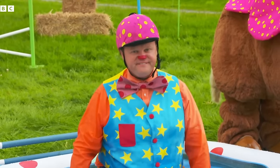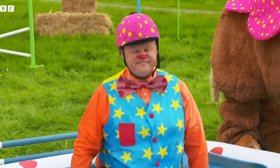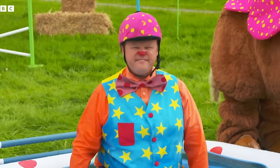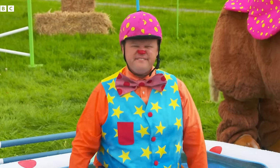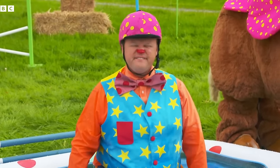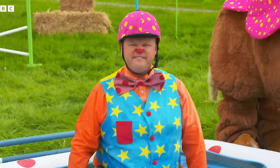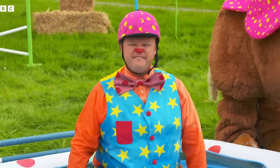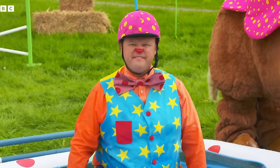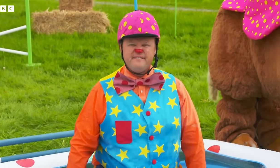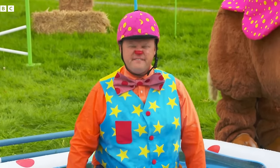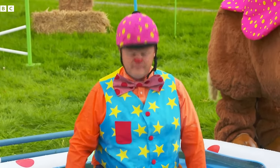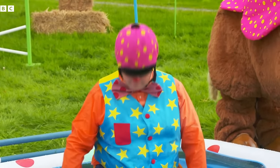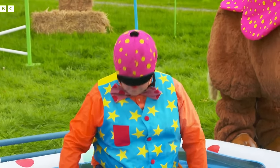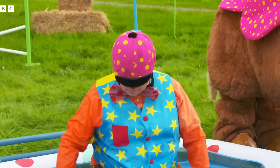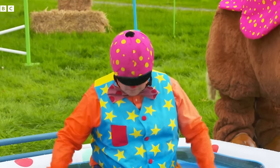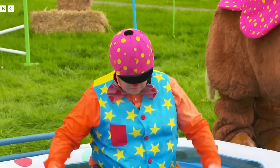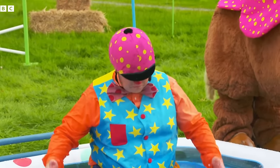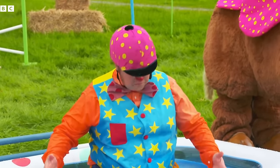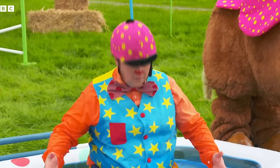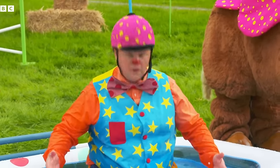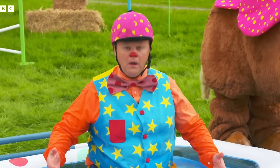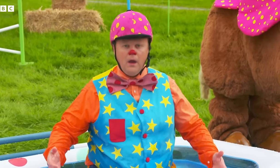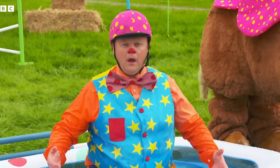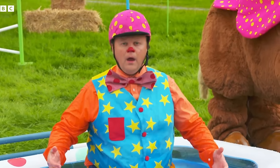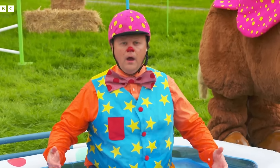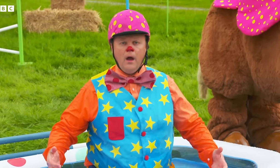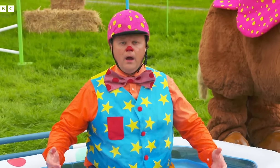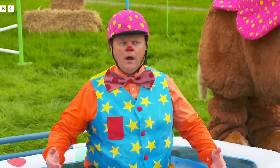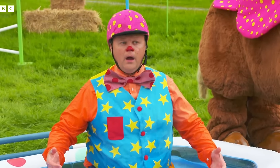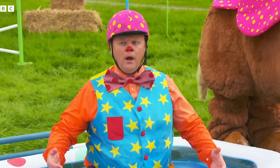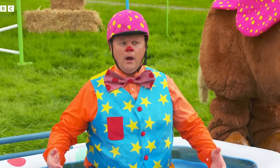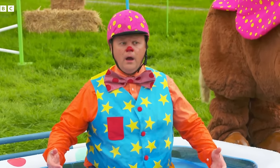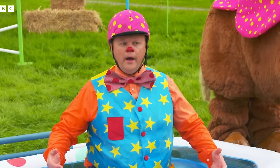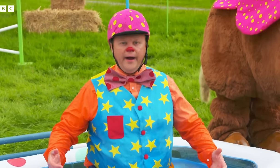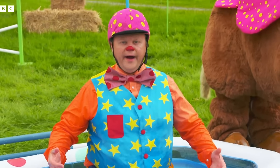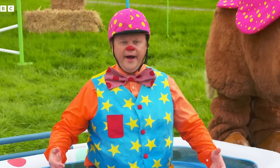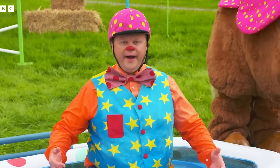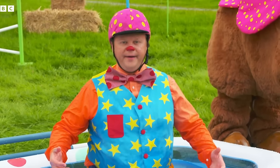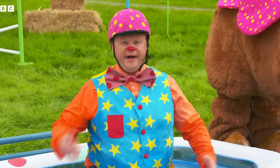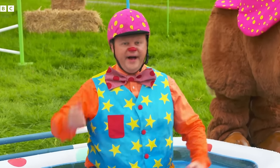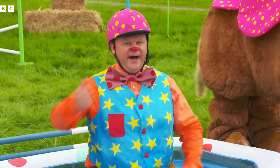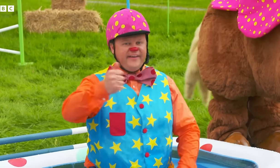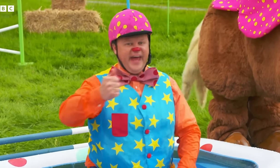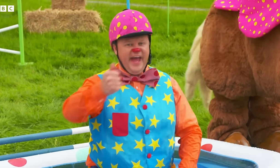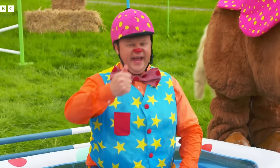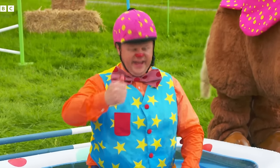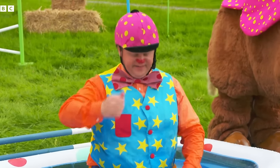go, Mr. Tumble, please, can you show us the sign for jump? Okay.